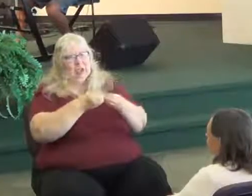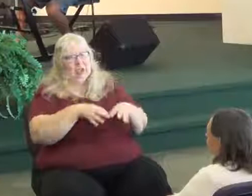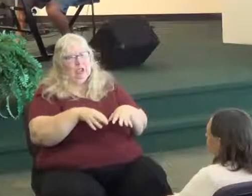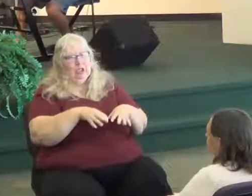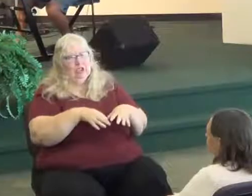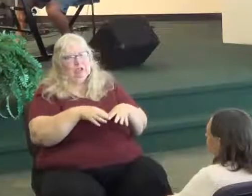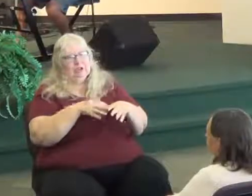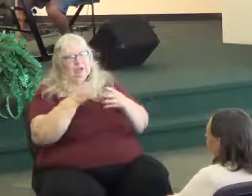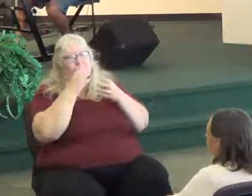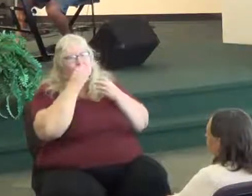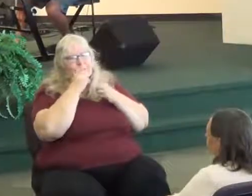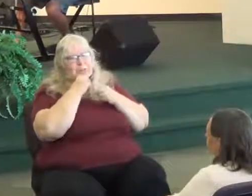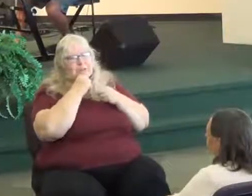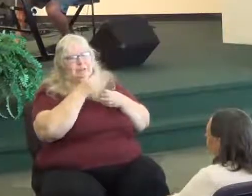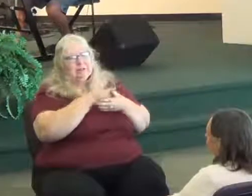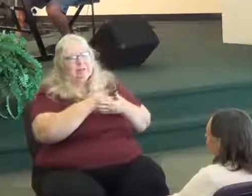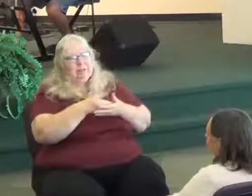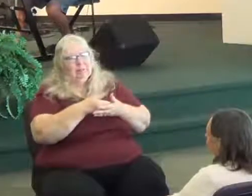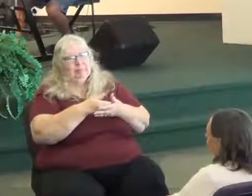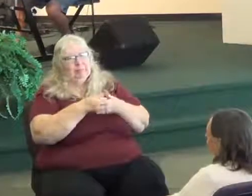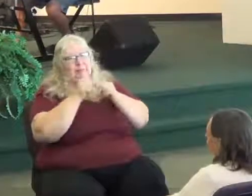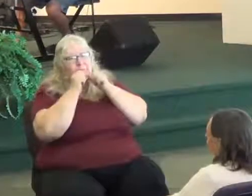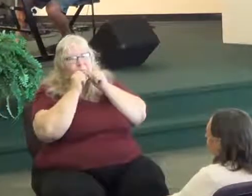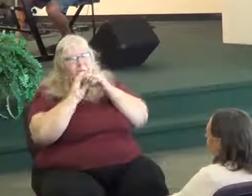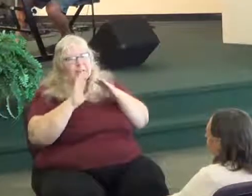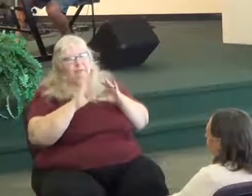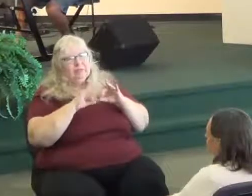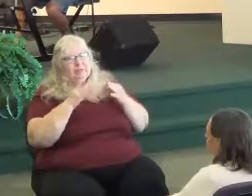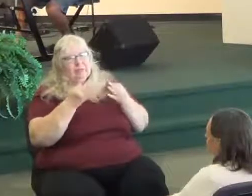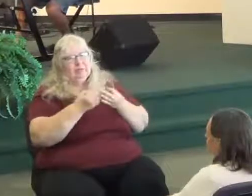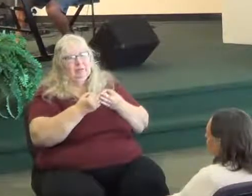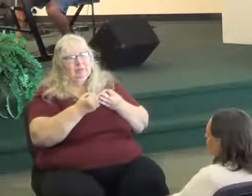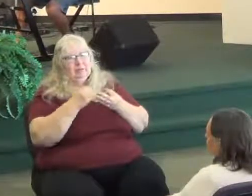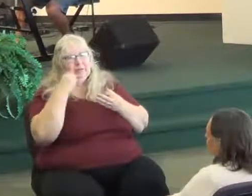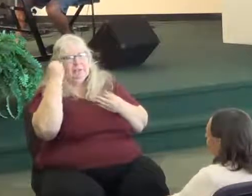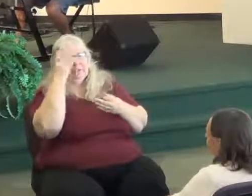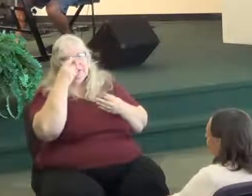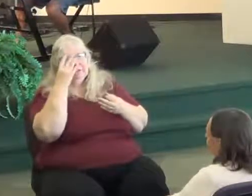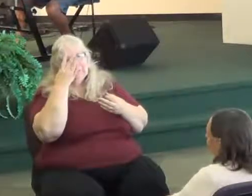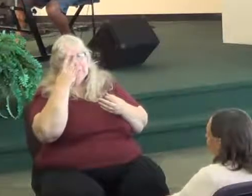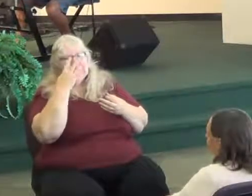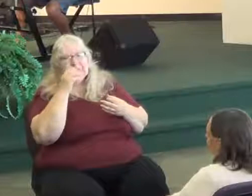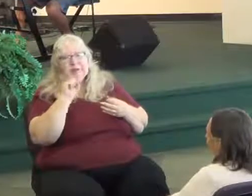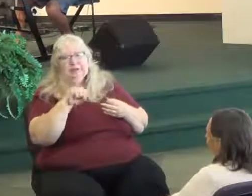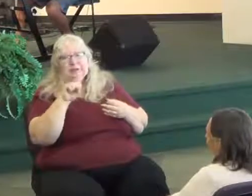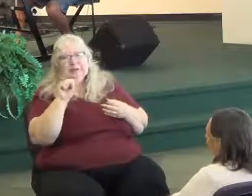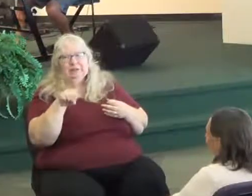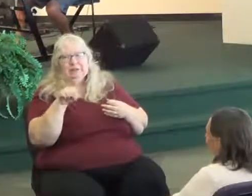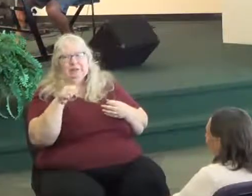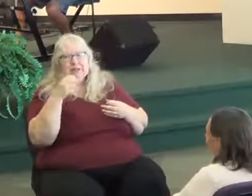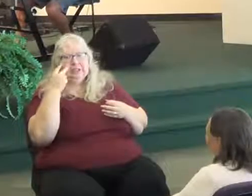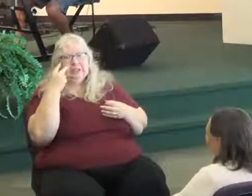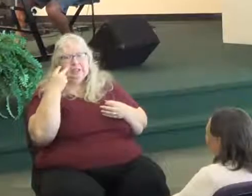with a beautiful young girl. You Sunday school teachers, look what you got.